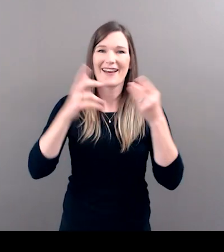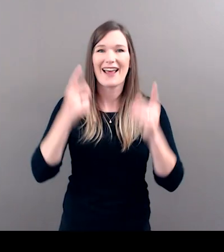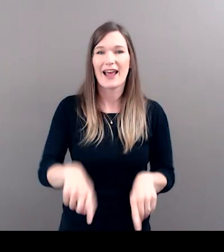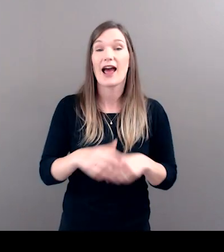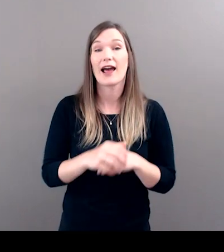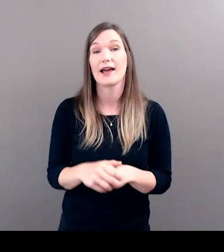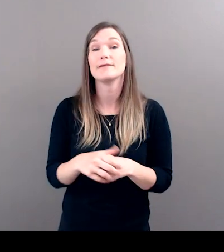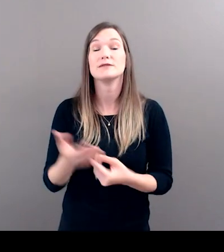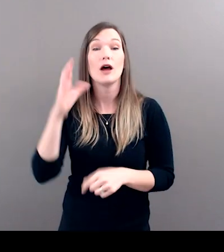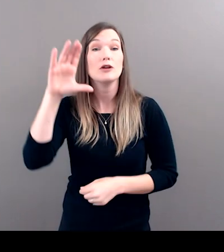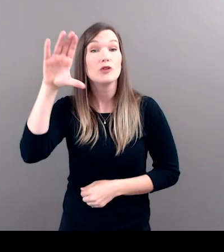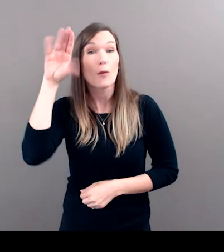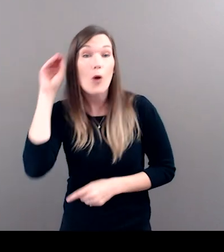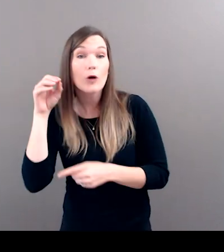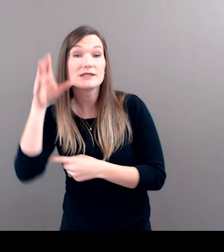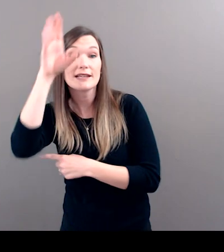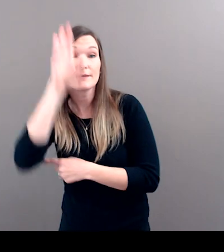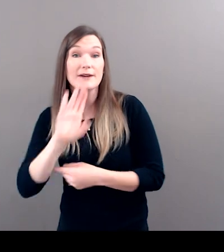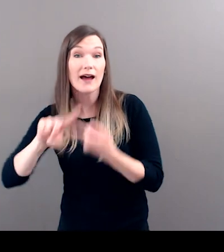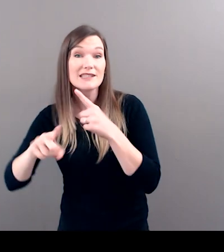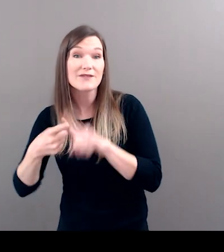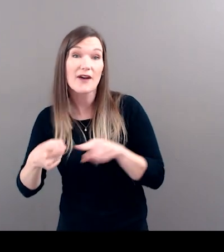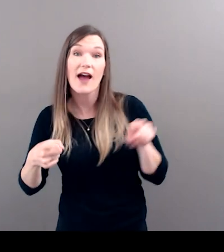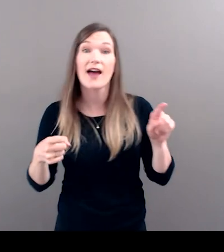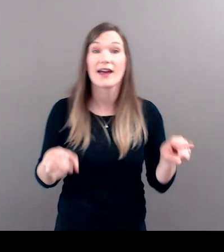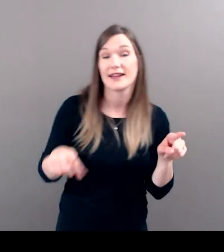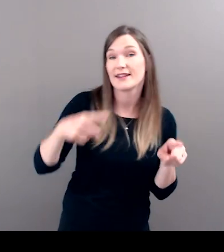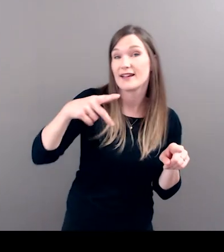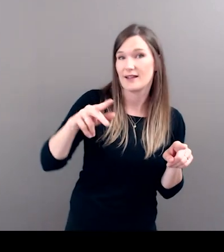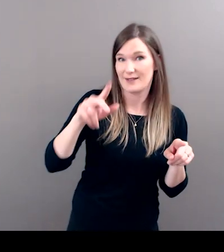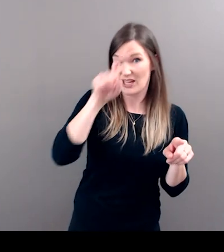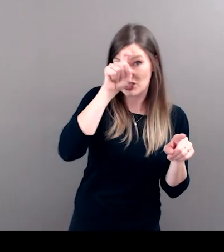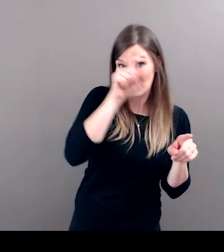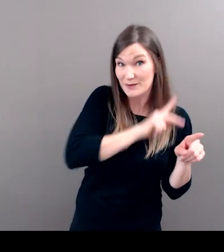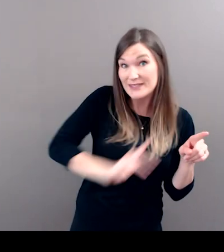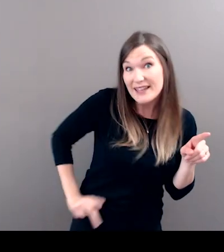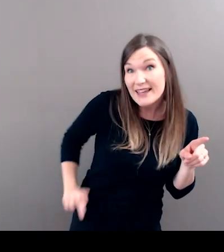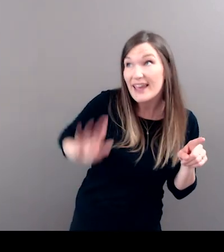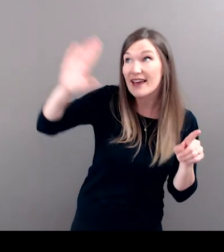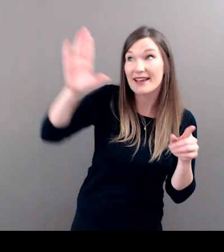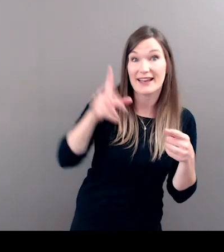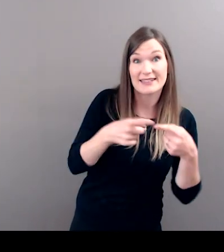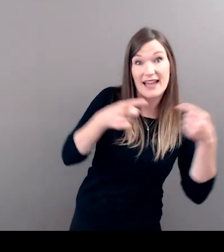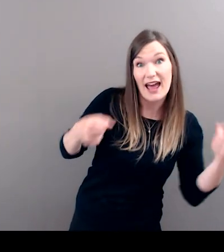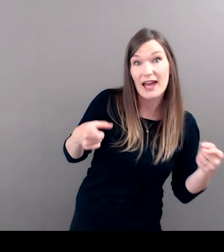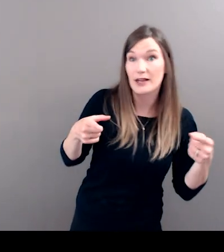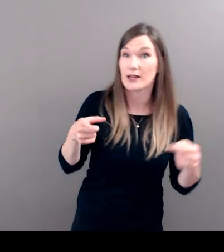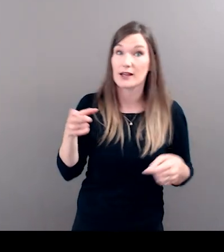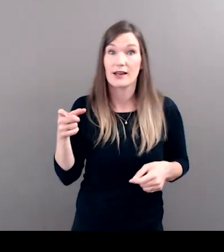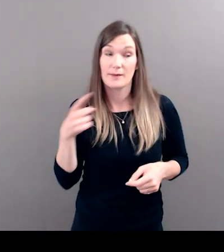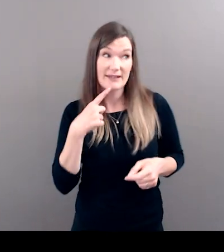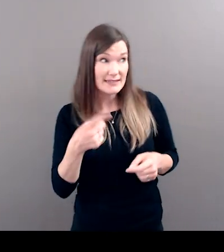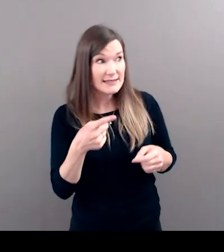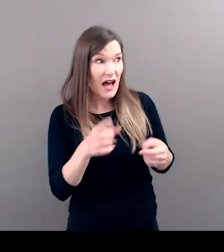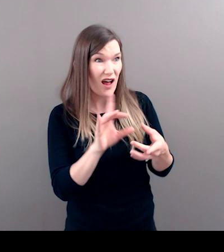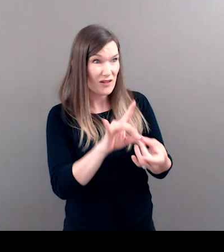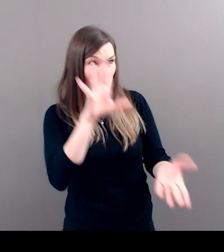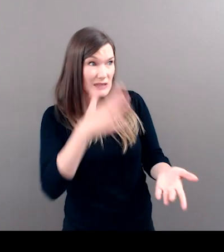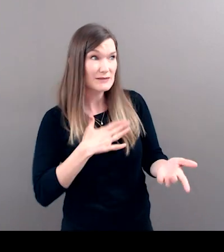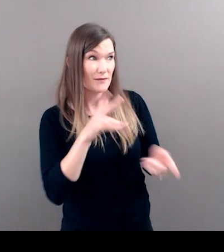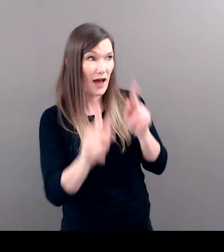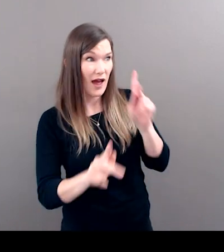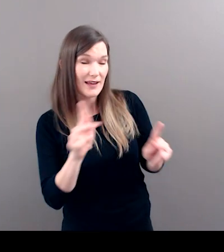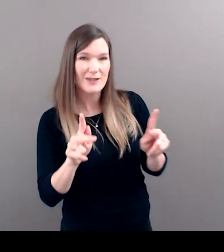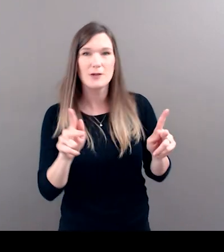Pharaoh was God's enemy, and they had a conflict because Moses said, "Let my people go." And that was the plot of the story. And in every story,